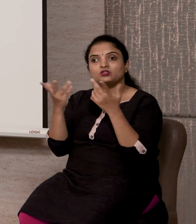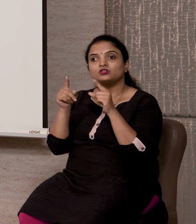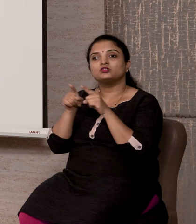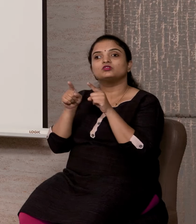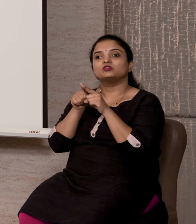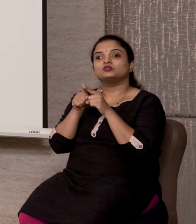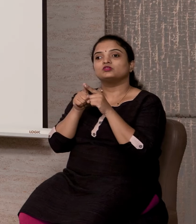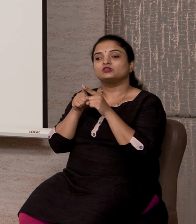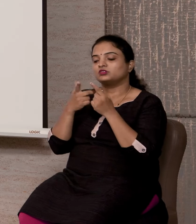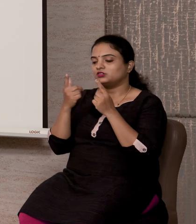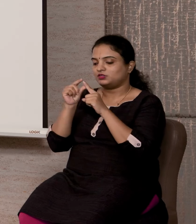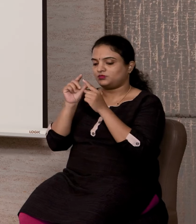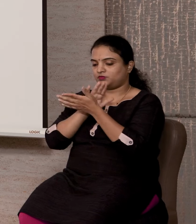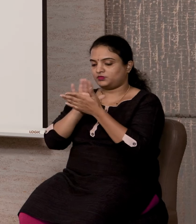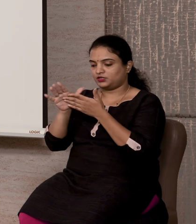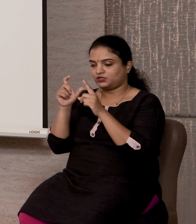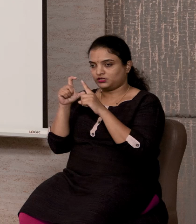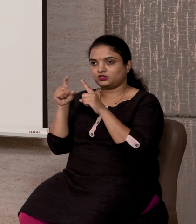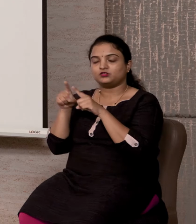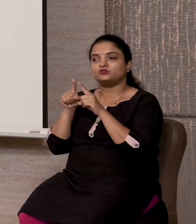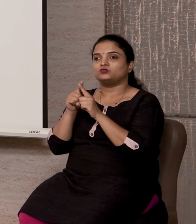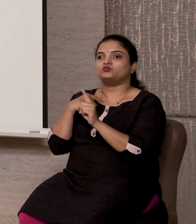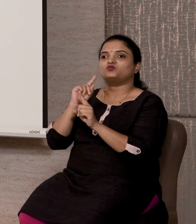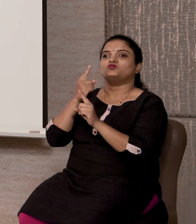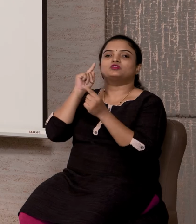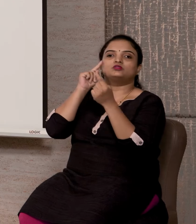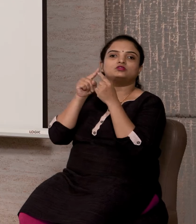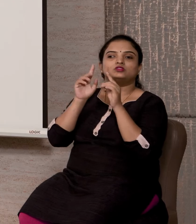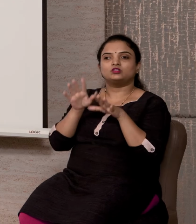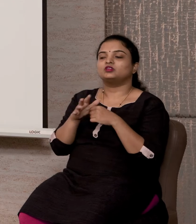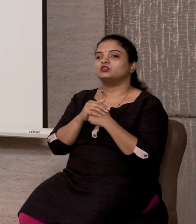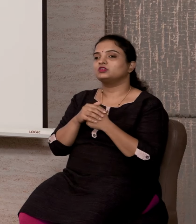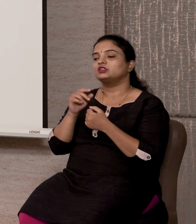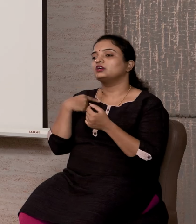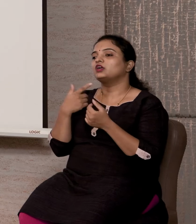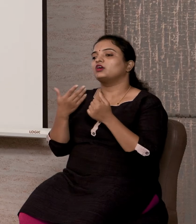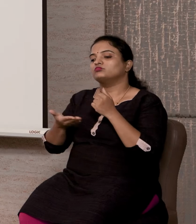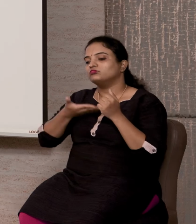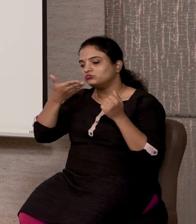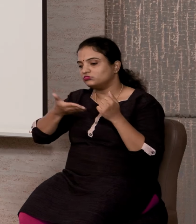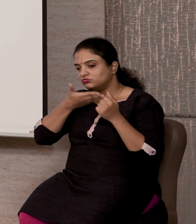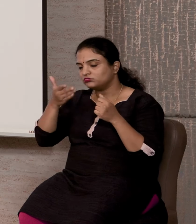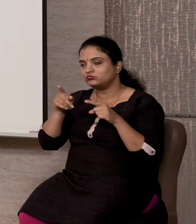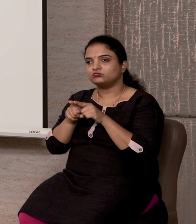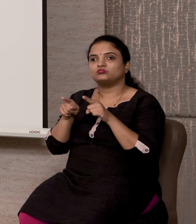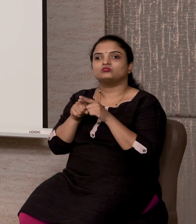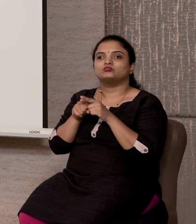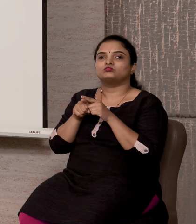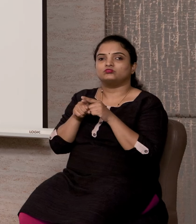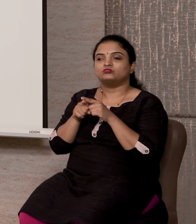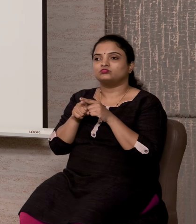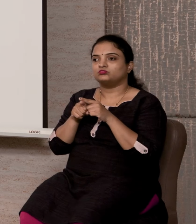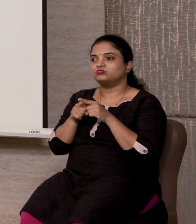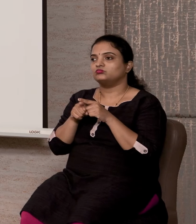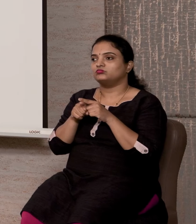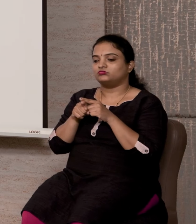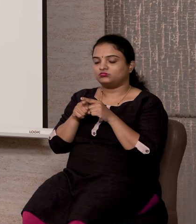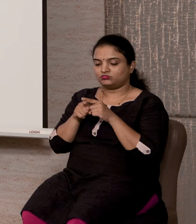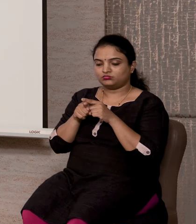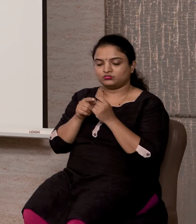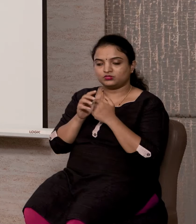currently, for my PhD work, is on the first one, which is about teaching accessibility and its principles to CS students